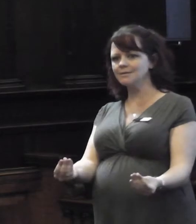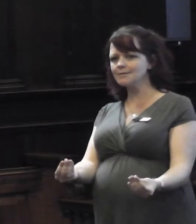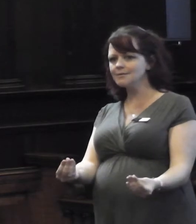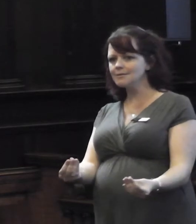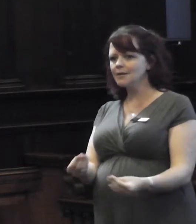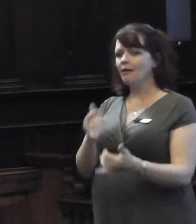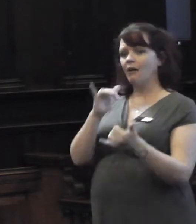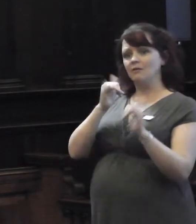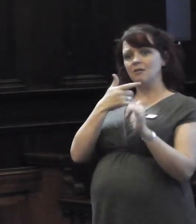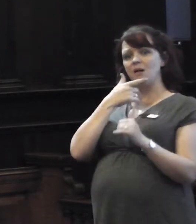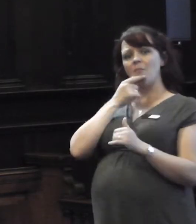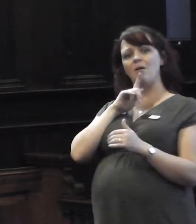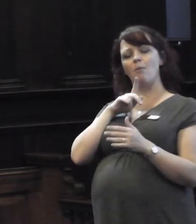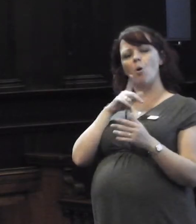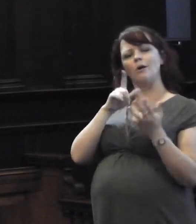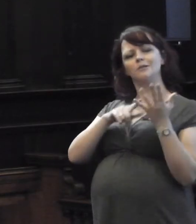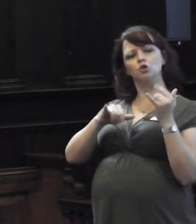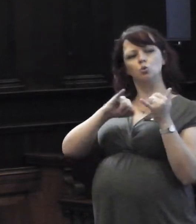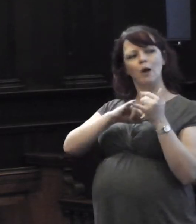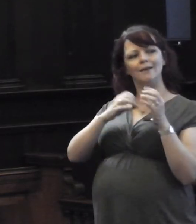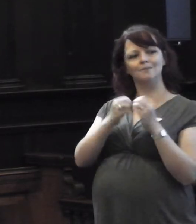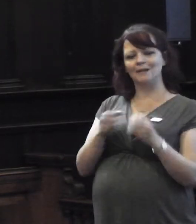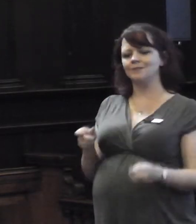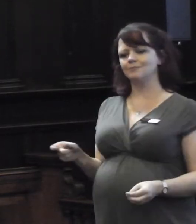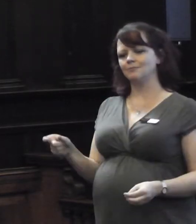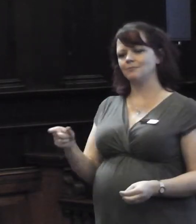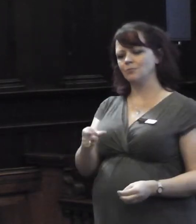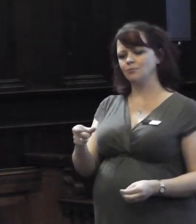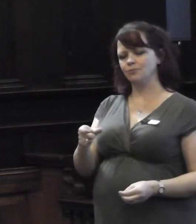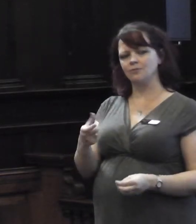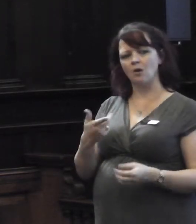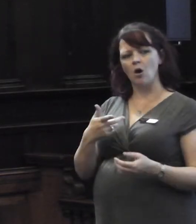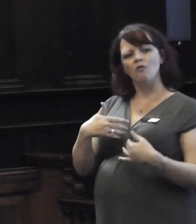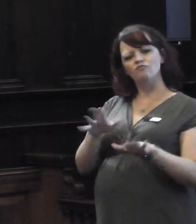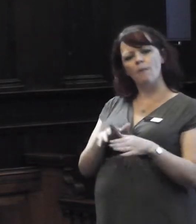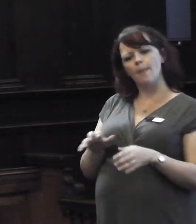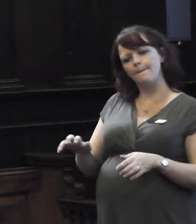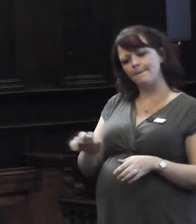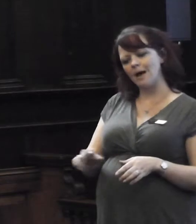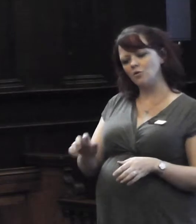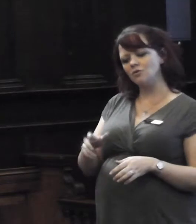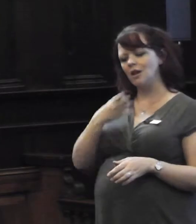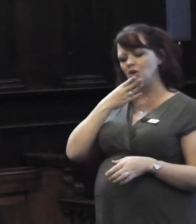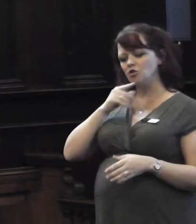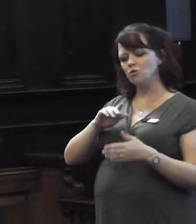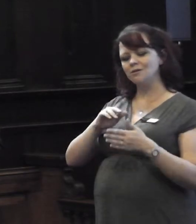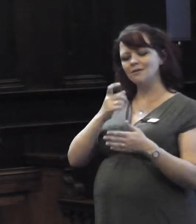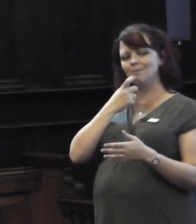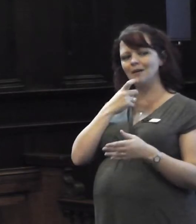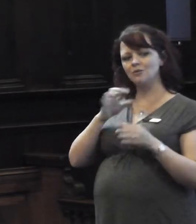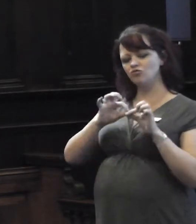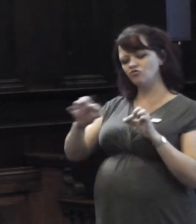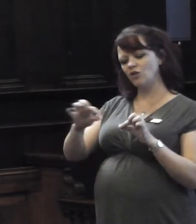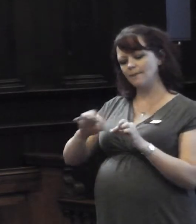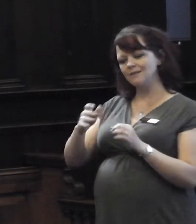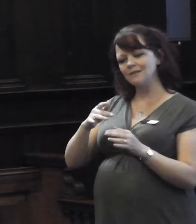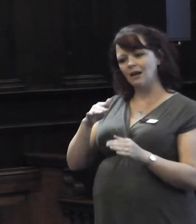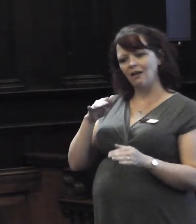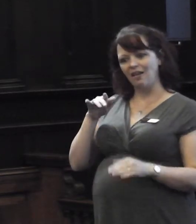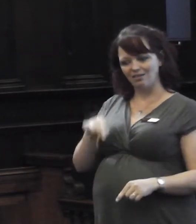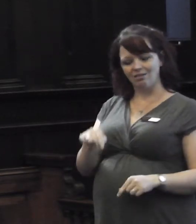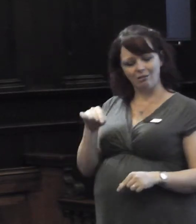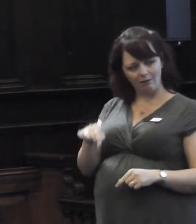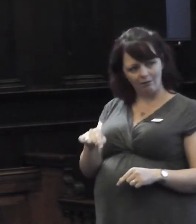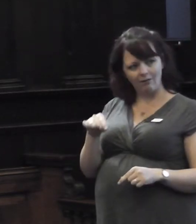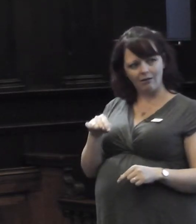a USB from a computer mouse and use the metal strips. Each, of